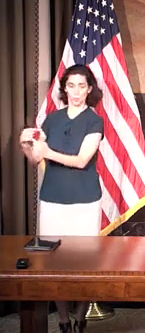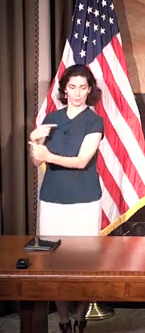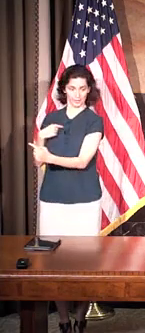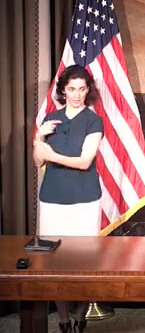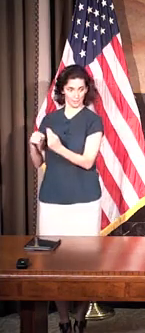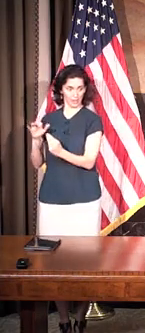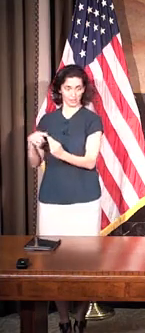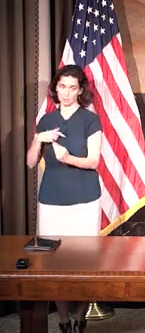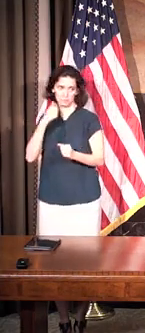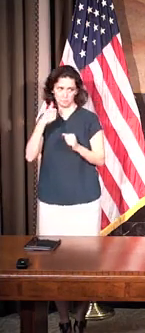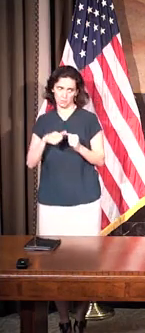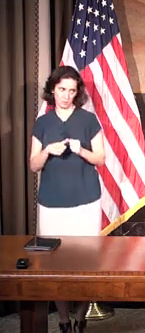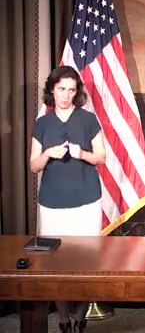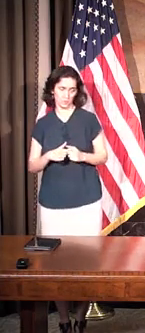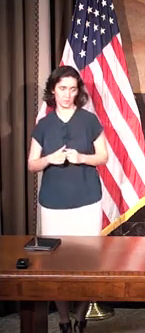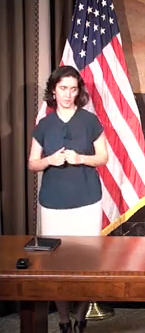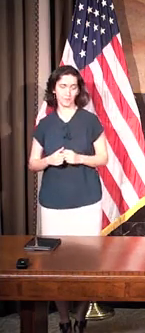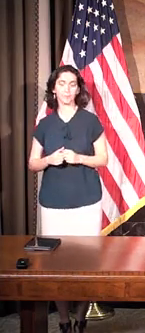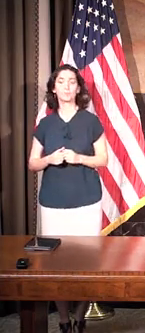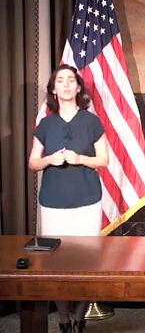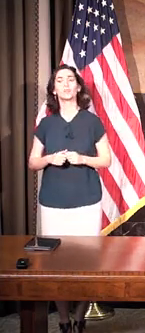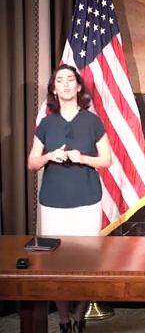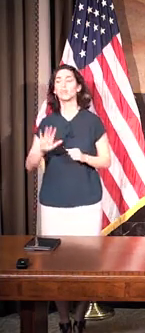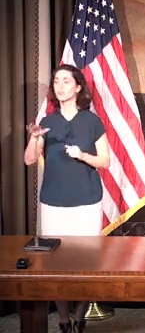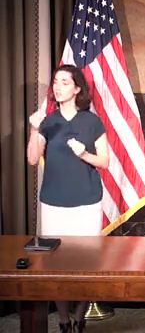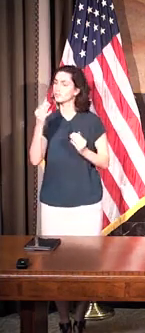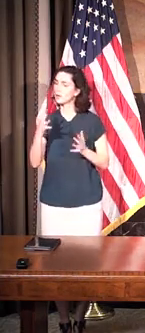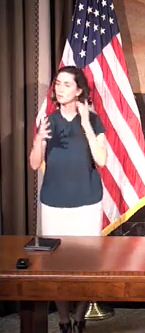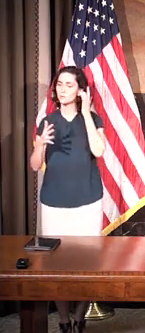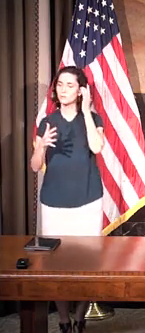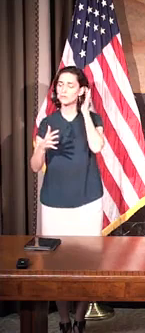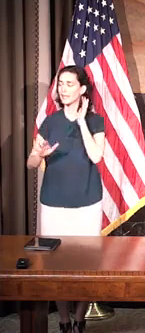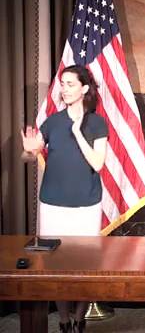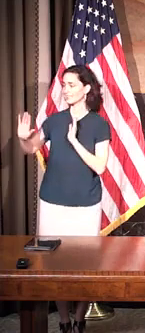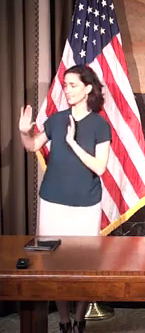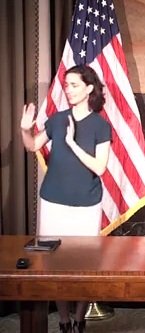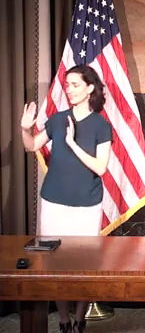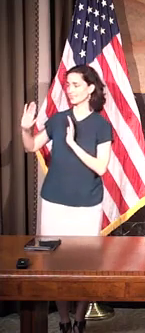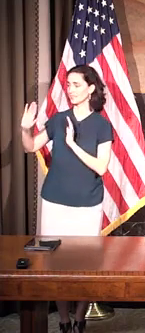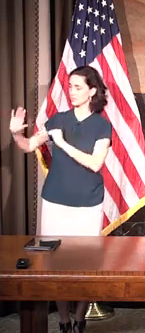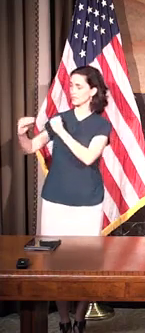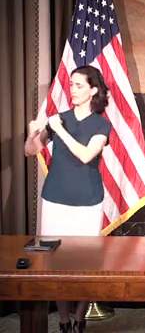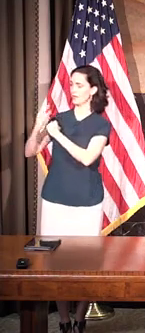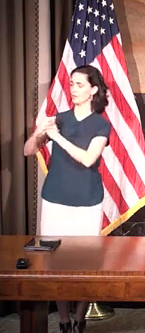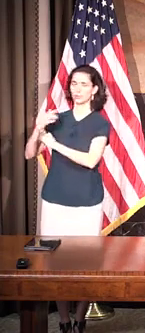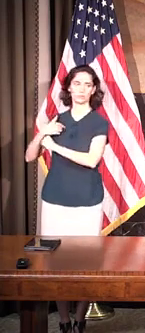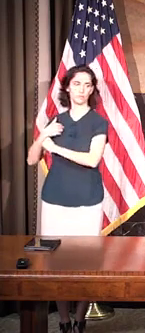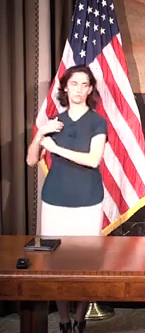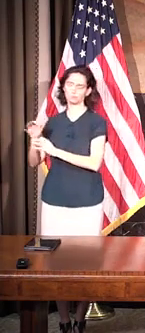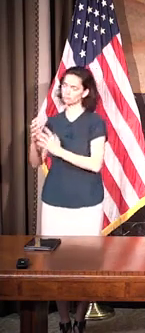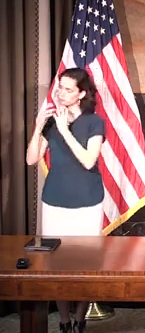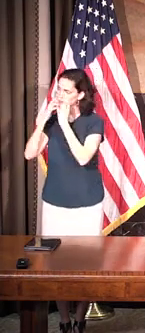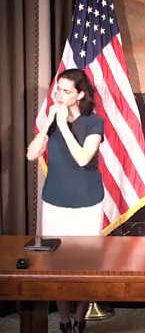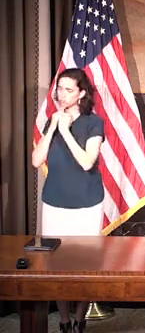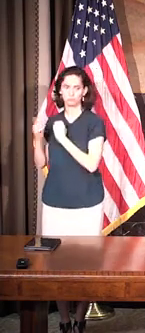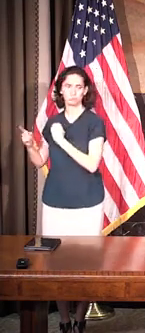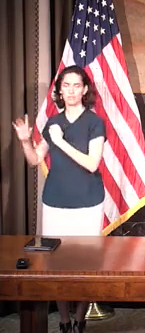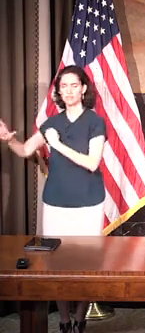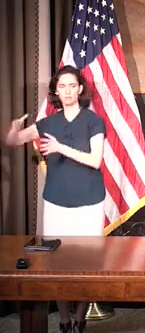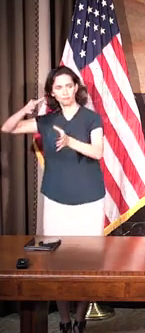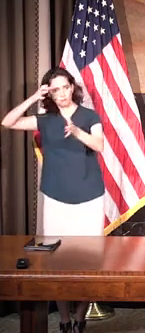about that. But I will tell you, I have valued his counsel, his knowledge, and